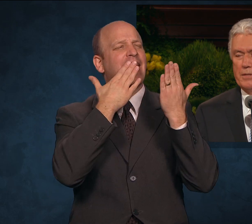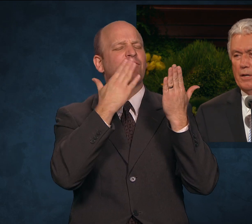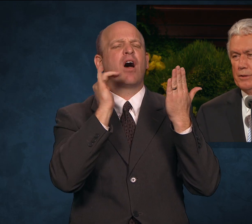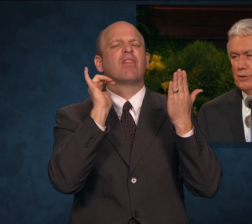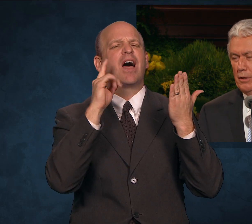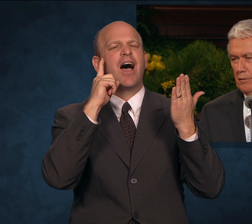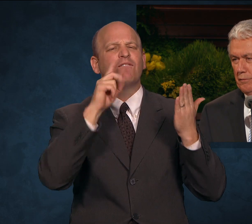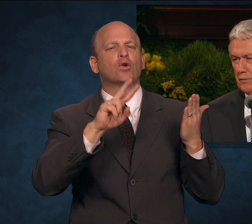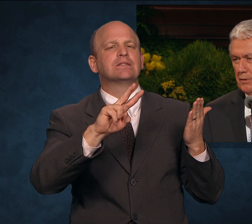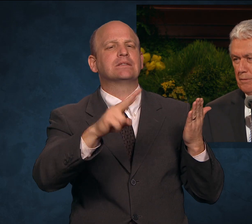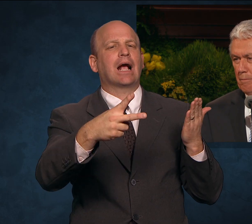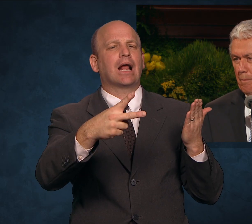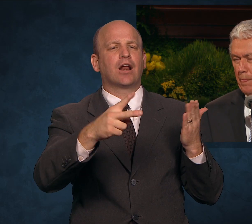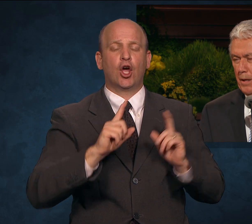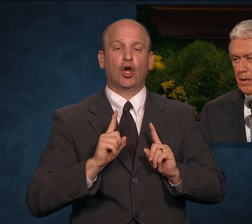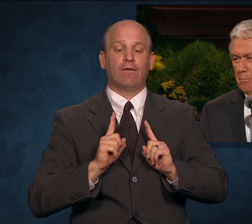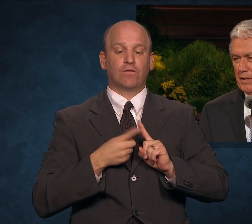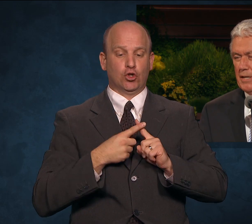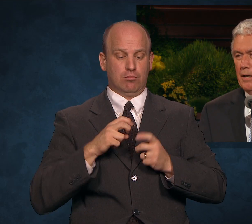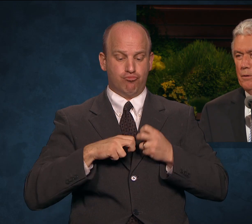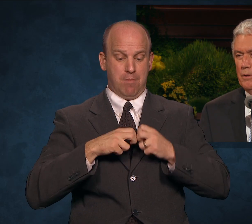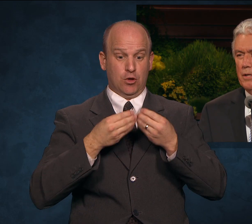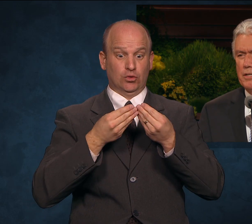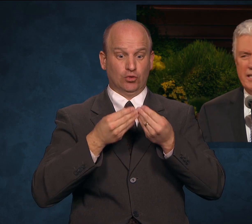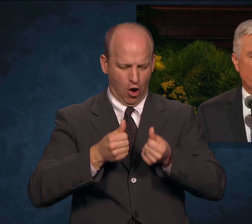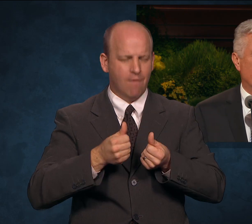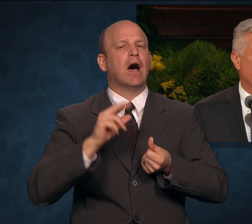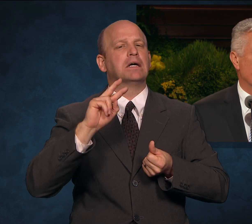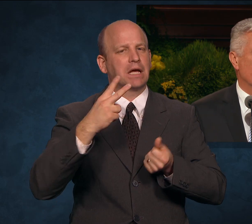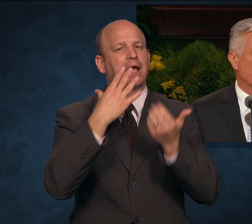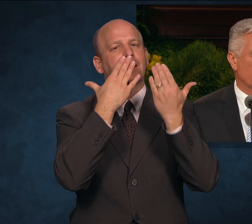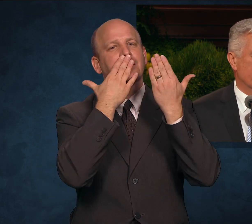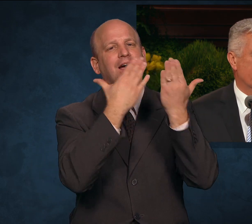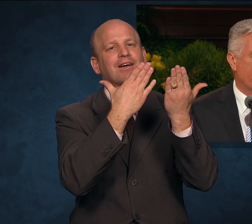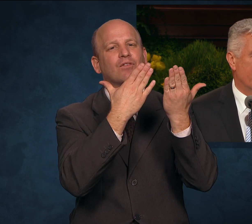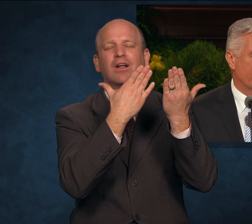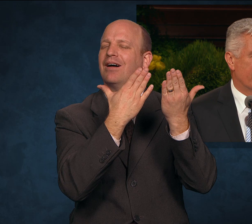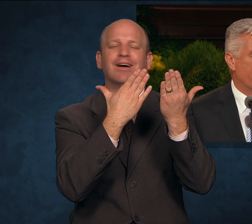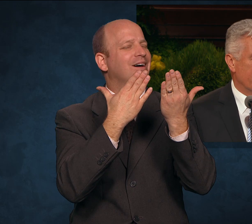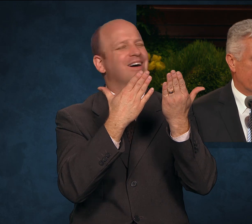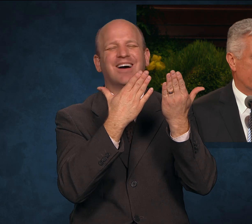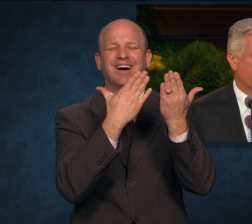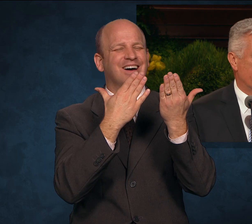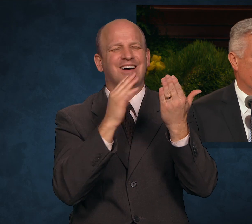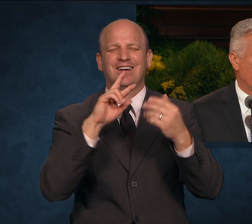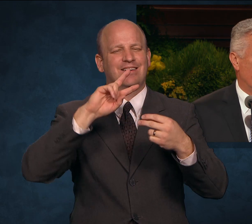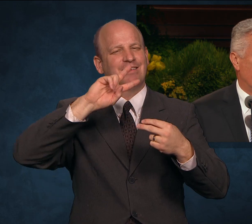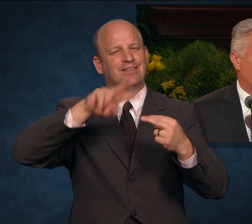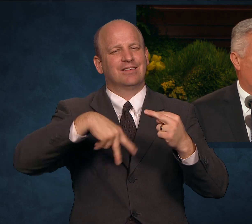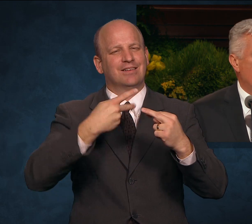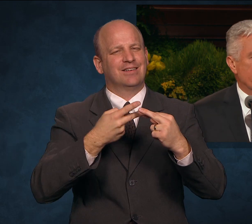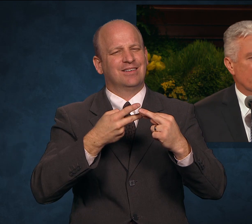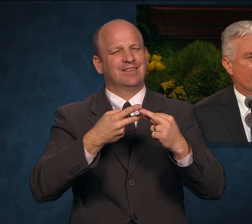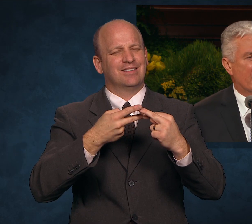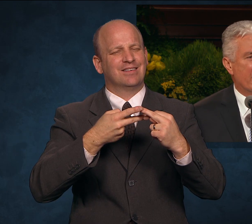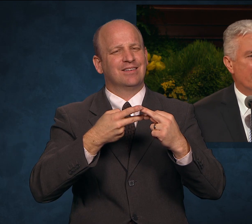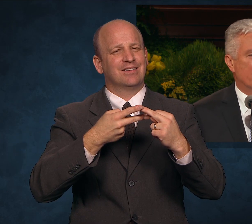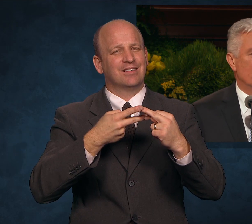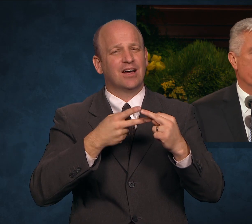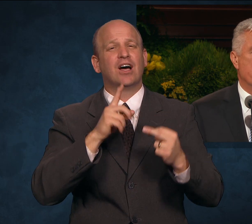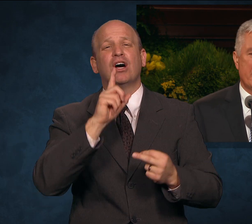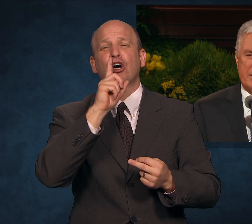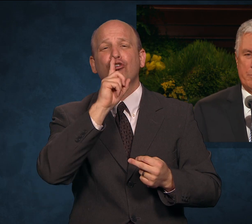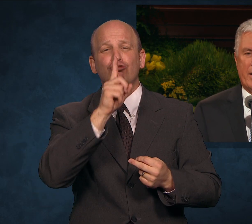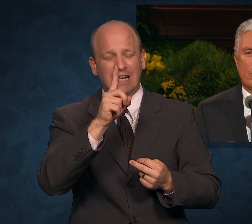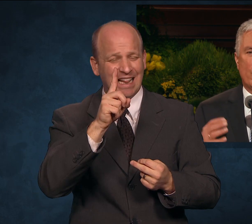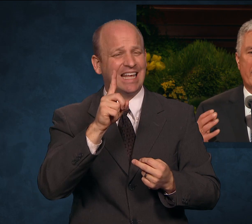problems are solved but how terribly shortsighted that is how much of Life